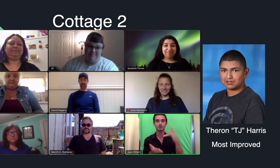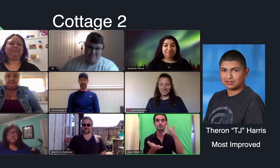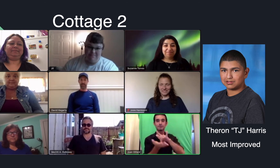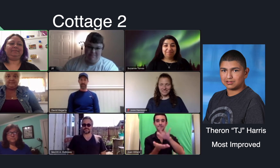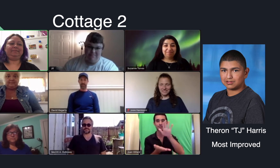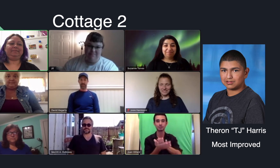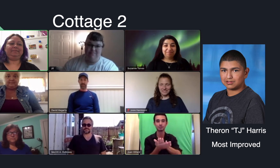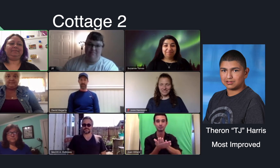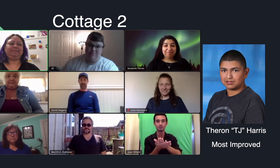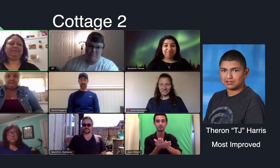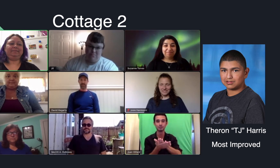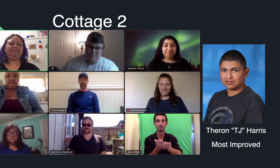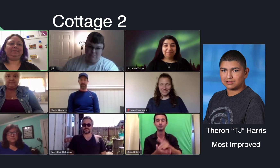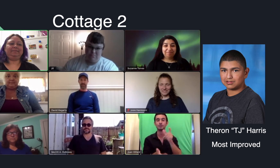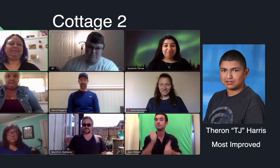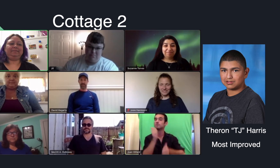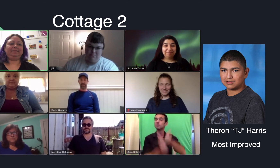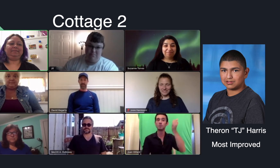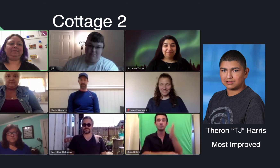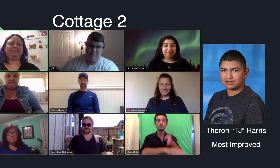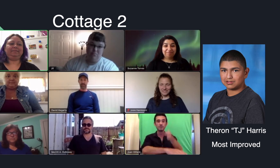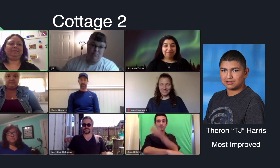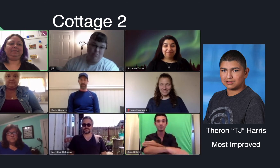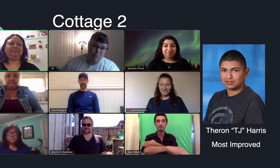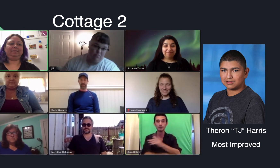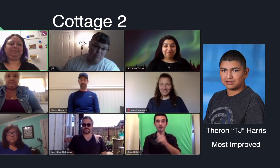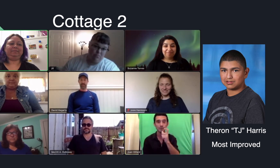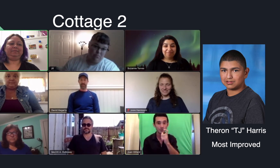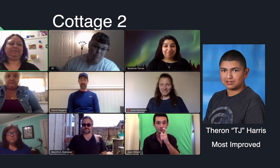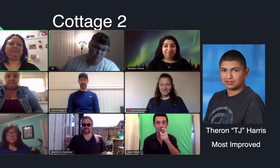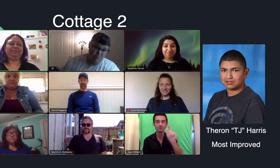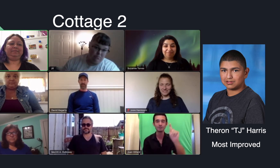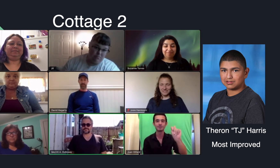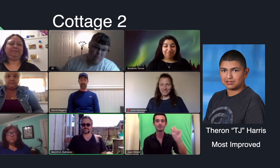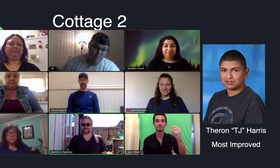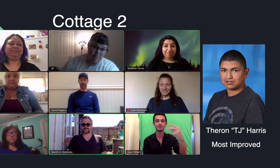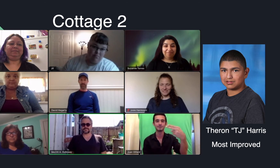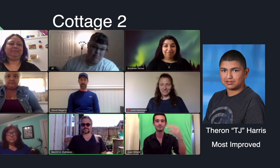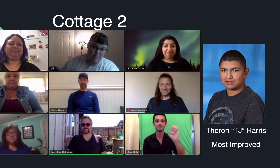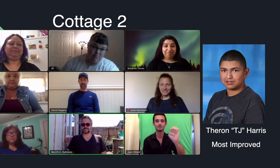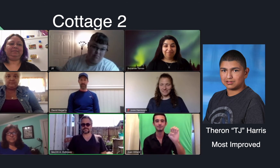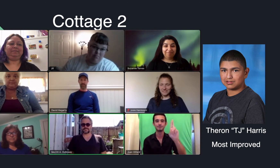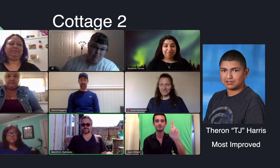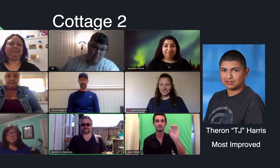For Cottage 2, middle school, most